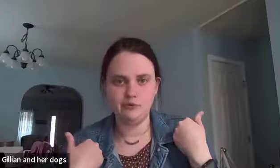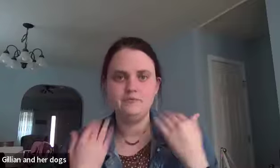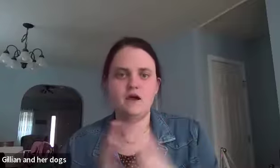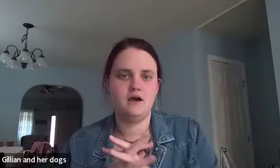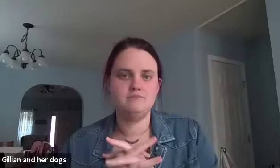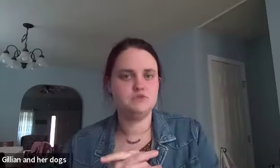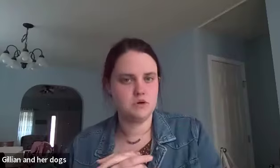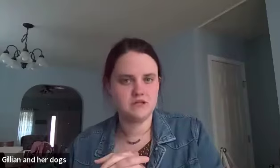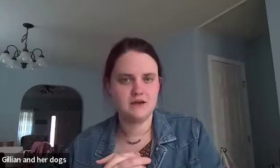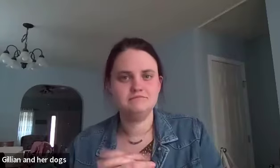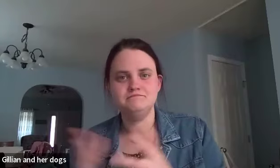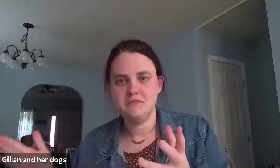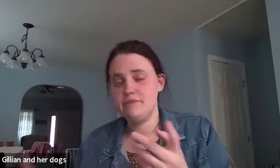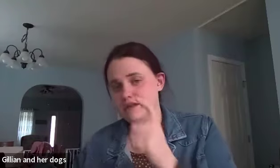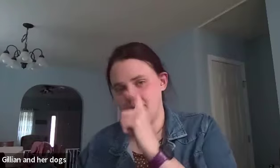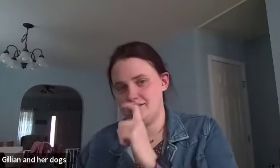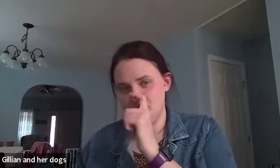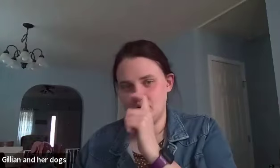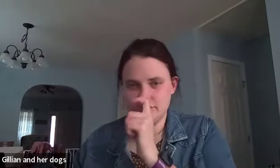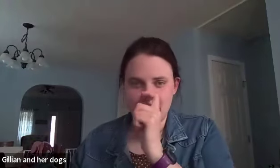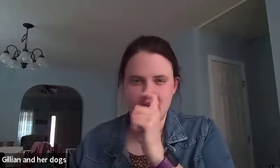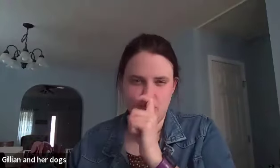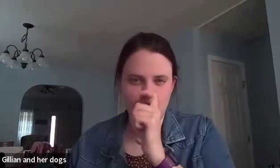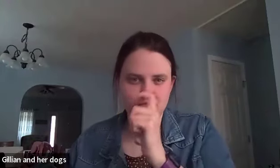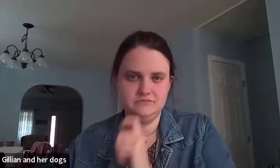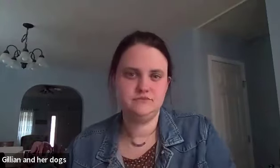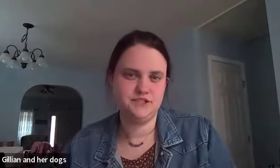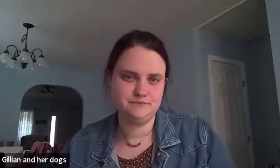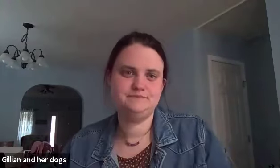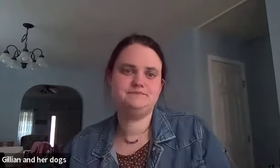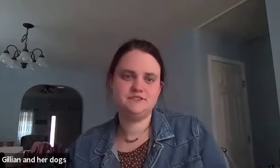animal. To work with that. But then again, you can also add that doll too. So,